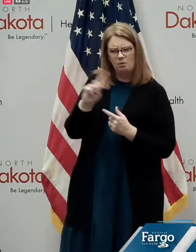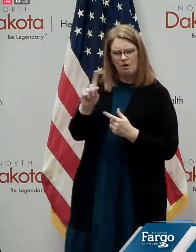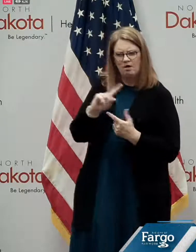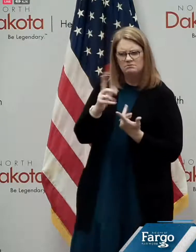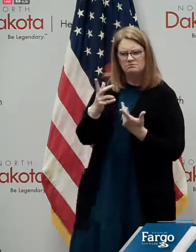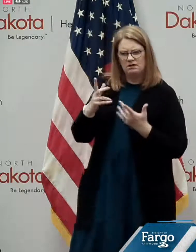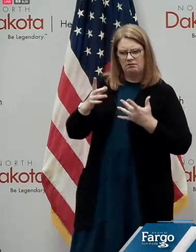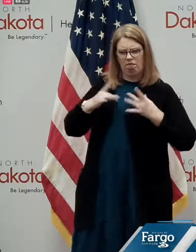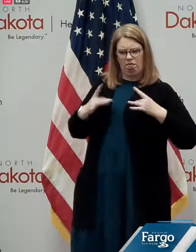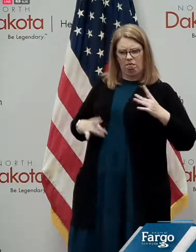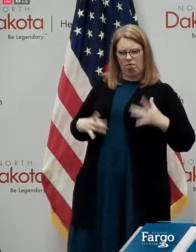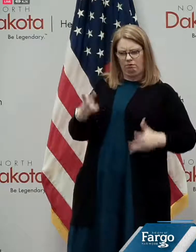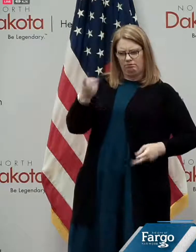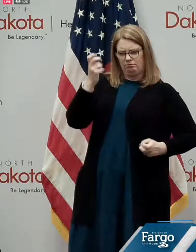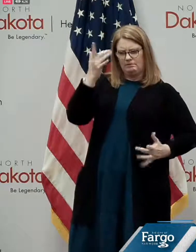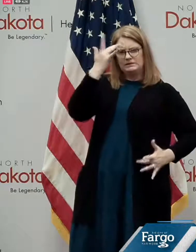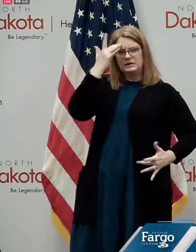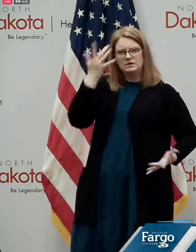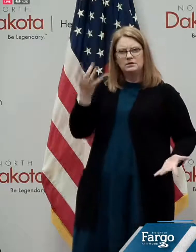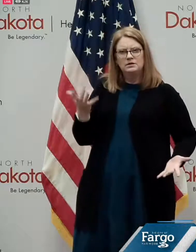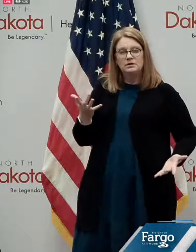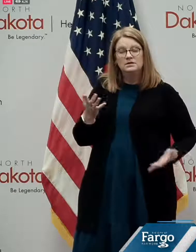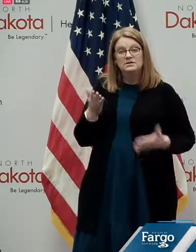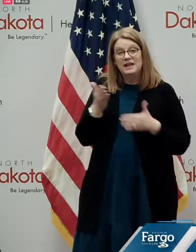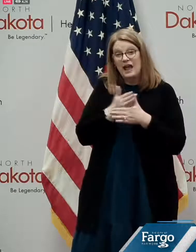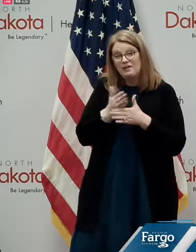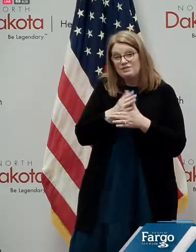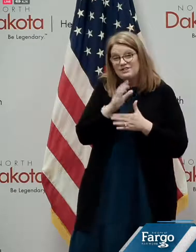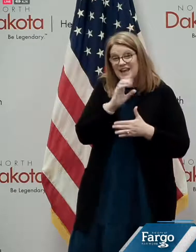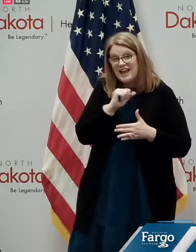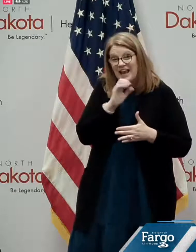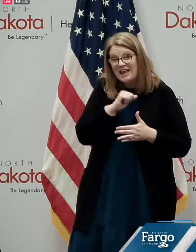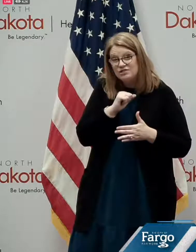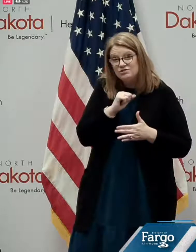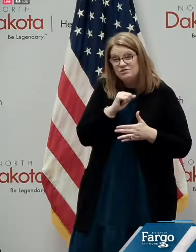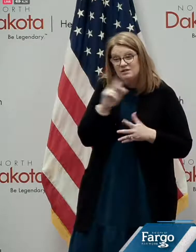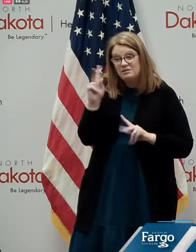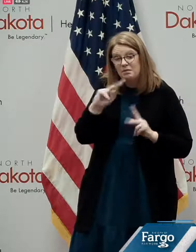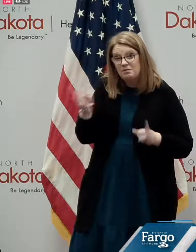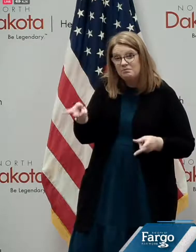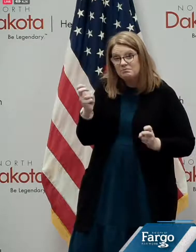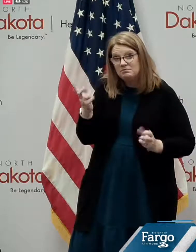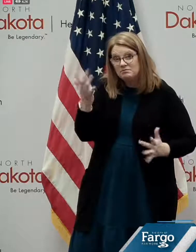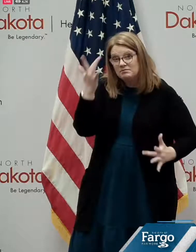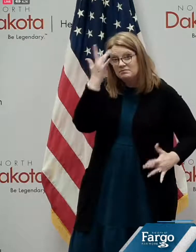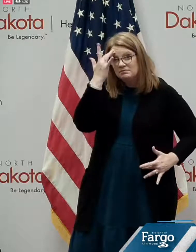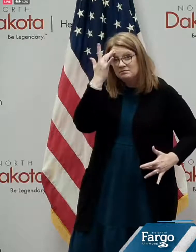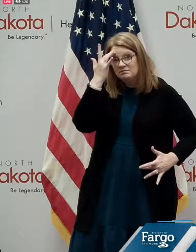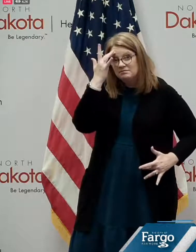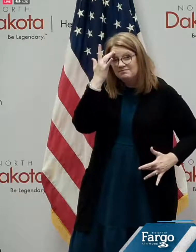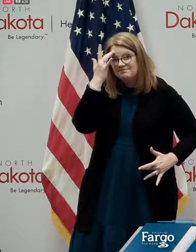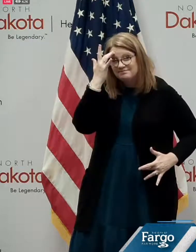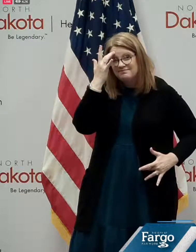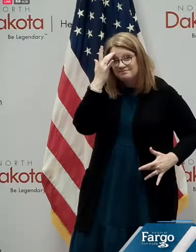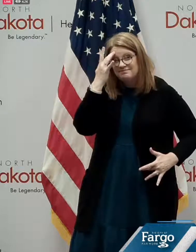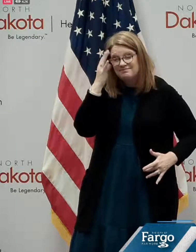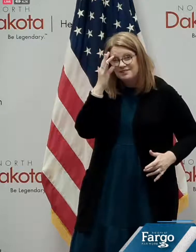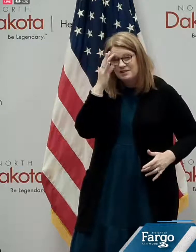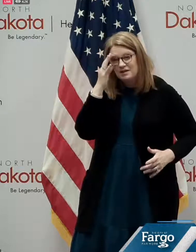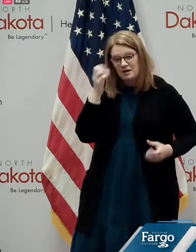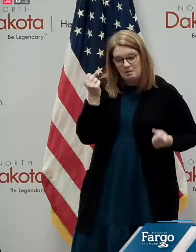seeing that the average age of the people that are contracting this, lots of folks that are